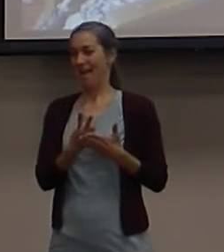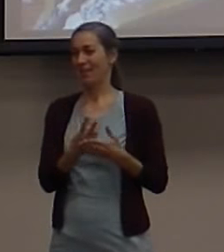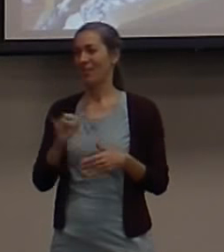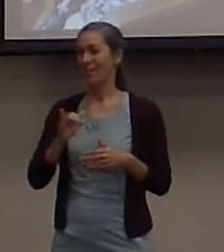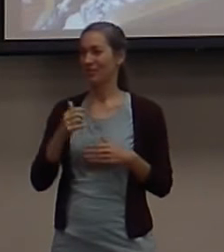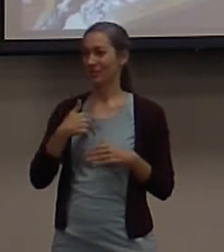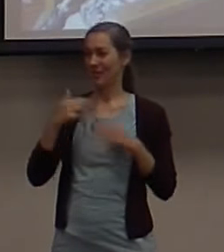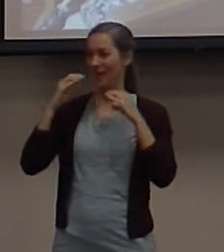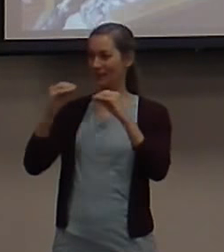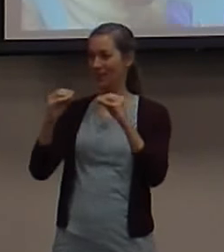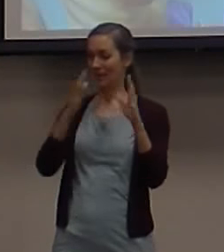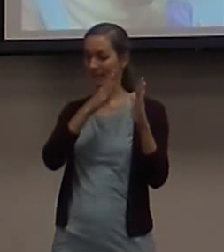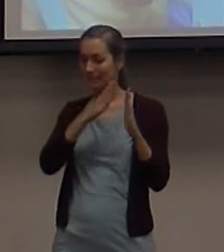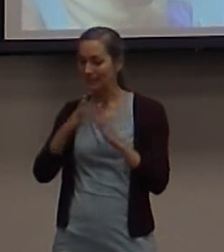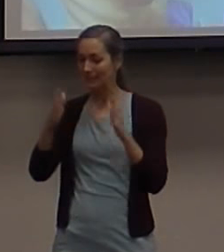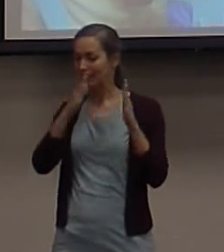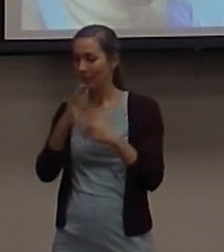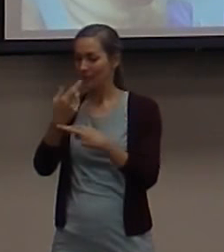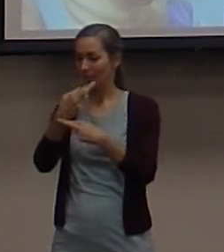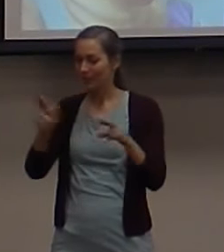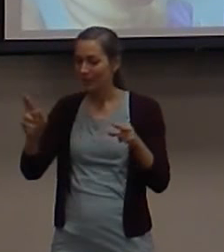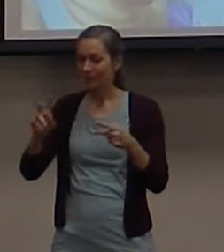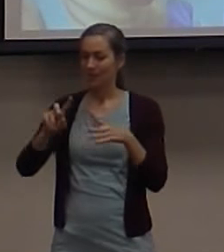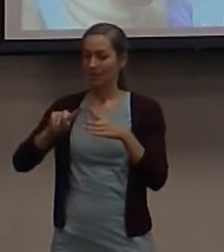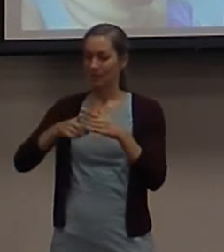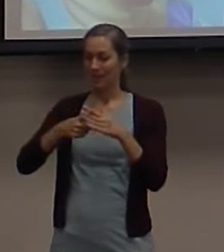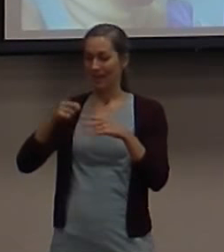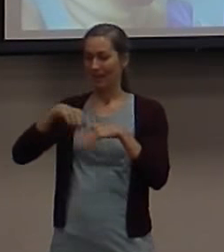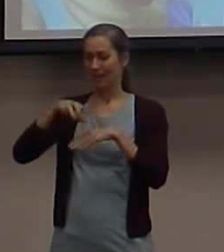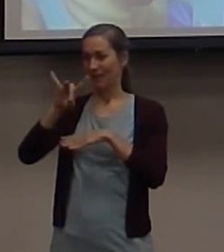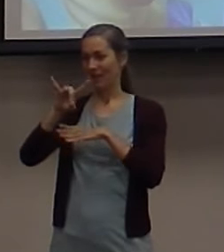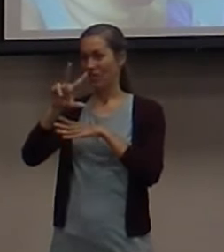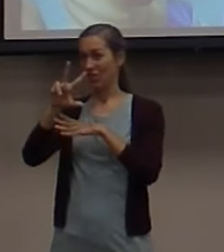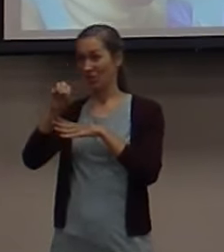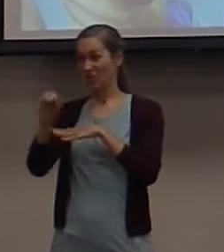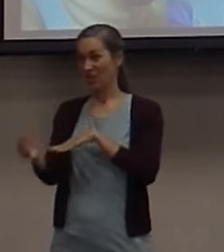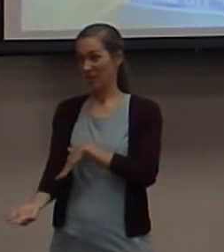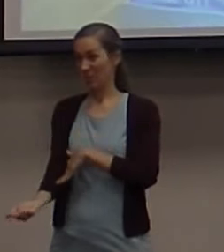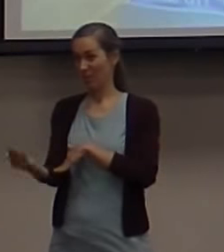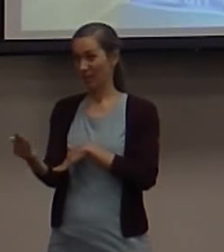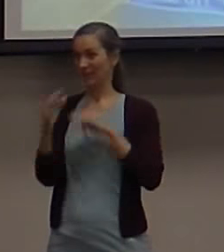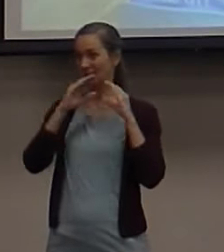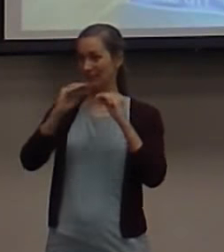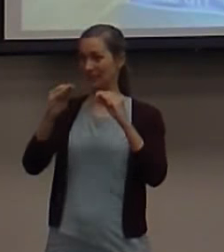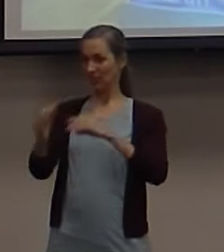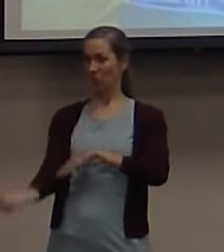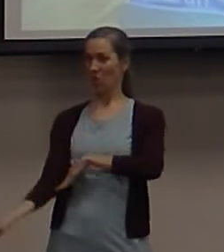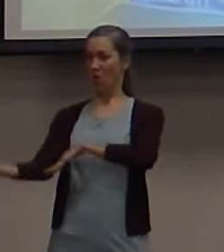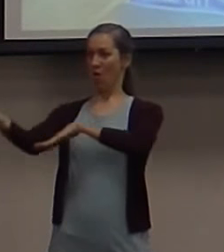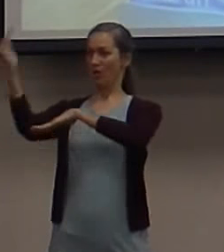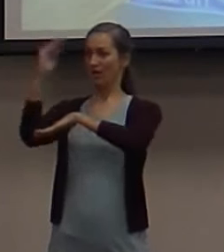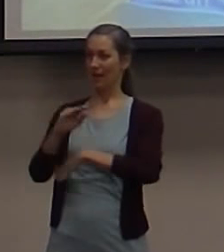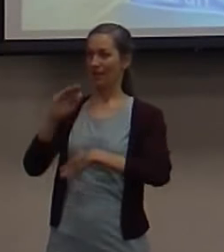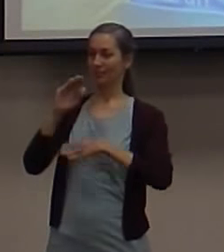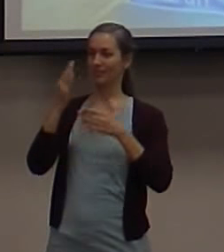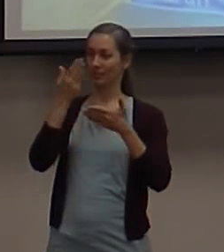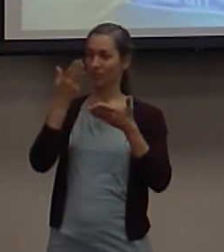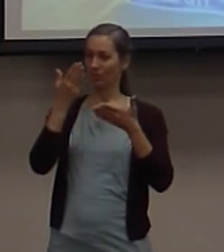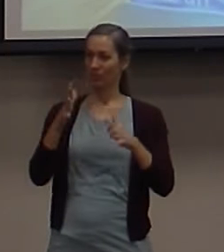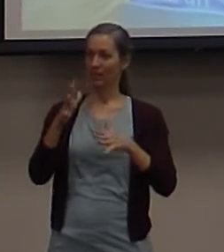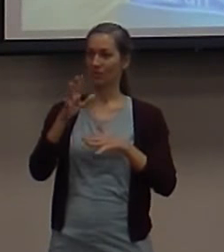of redemption. So started at 8:30 in the morning and went to 4:30 in the afternoon for 4 days. I